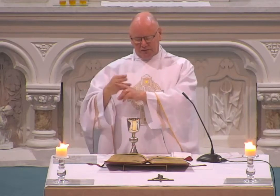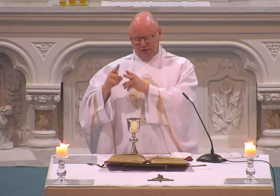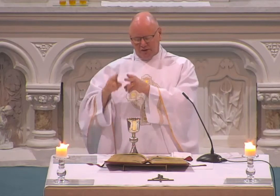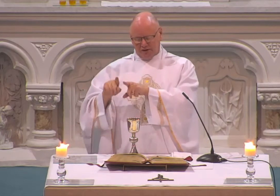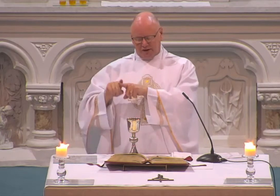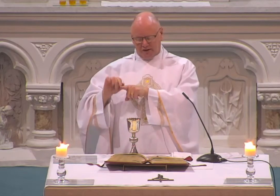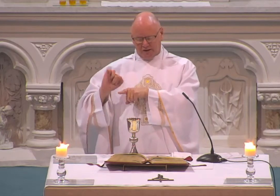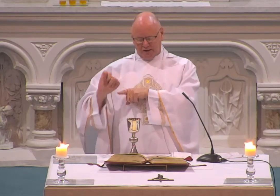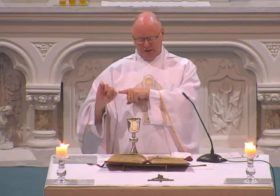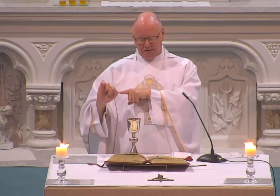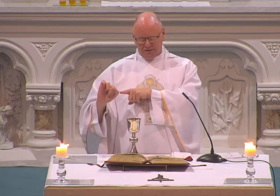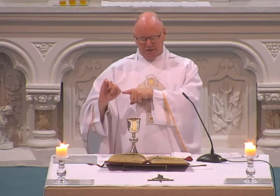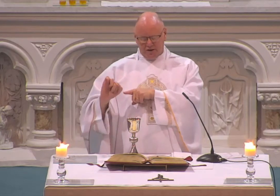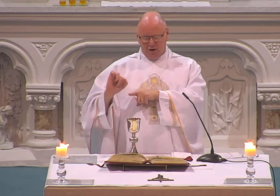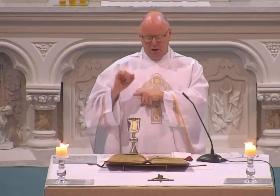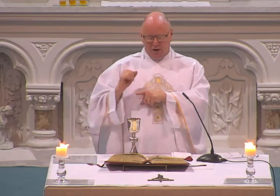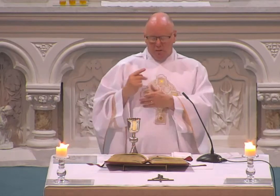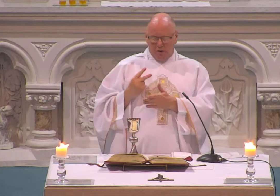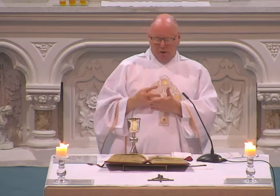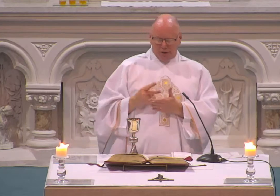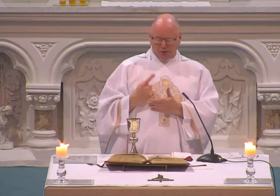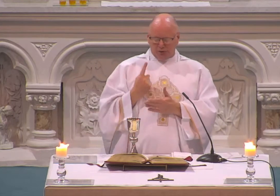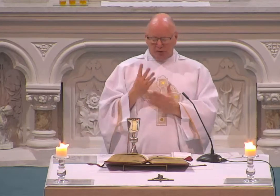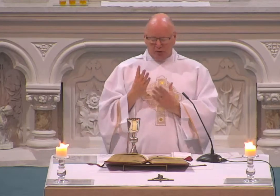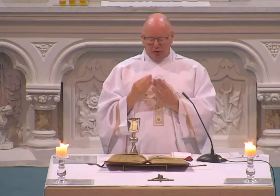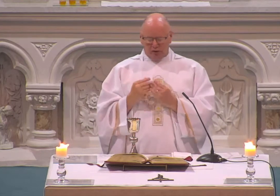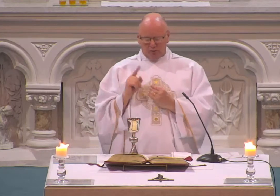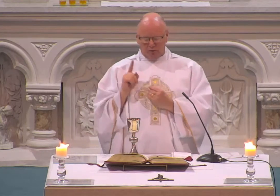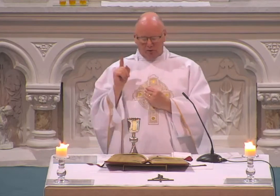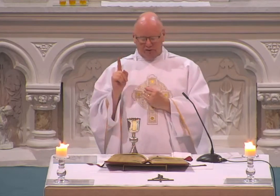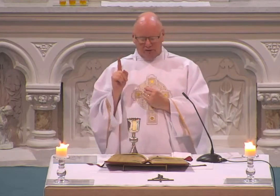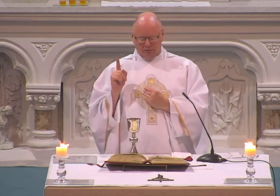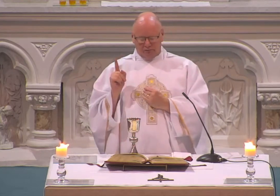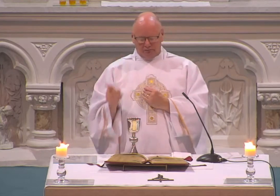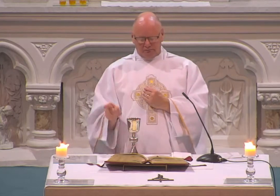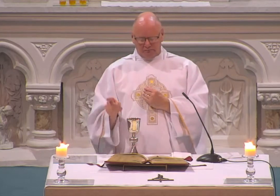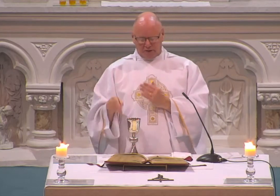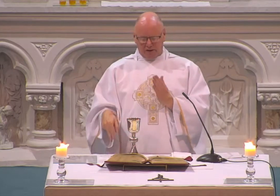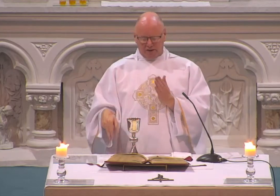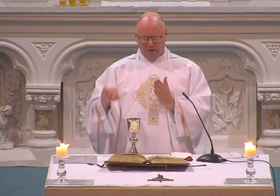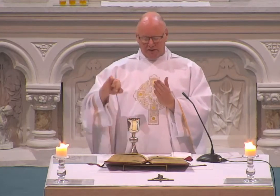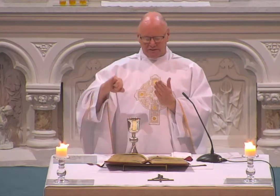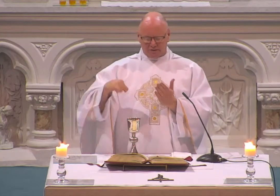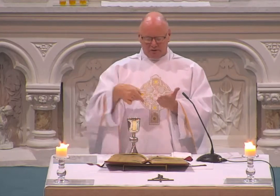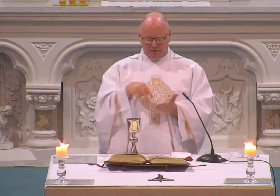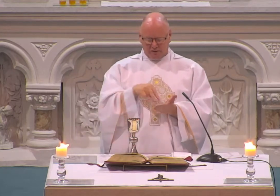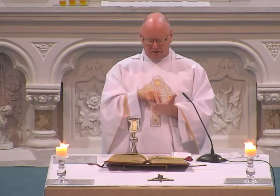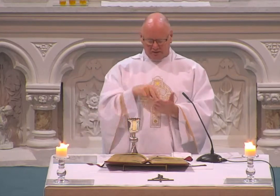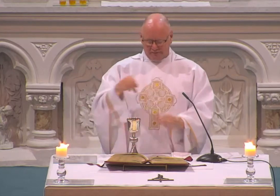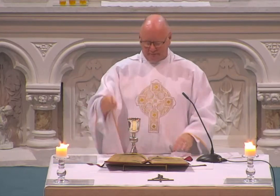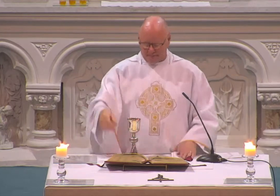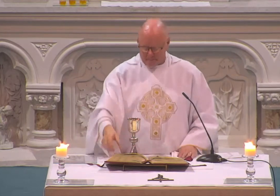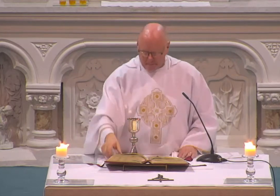a death like his may also be one him in his resurrection.